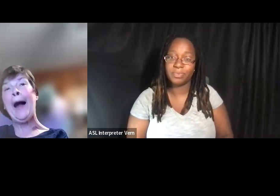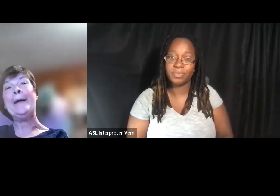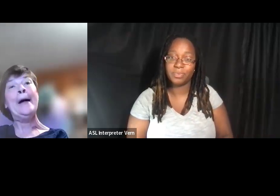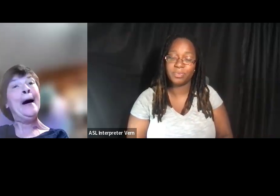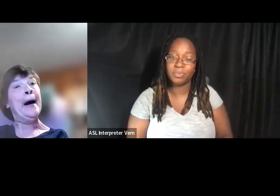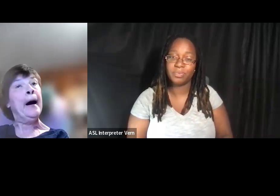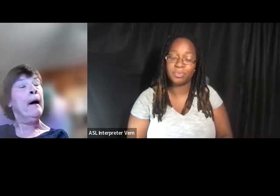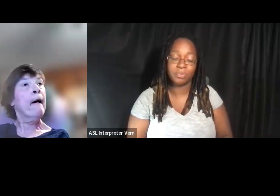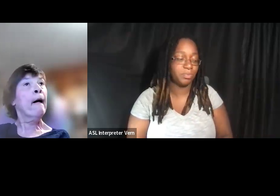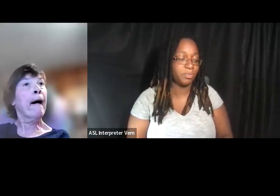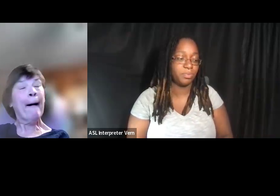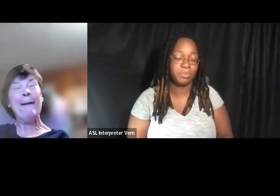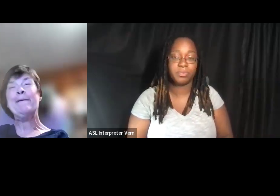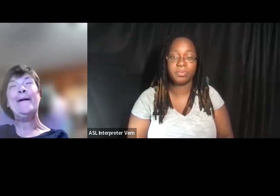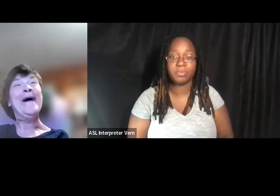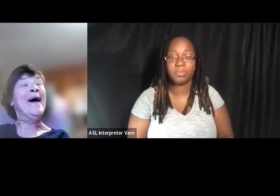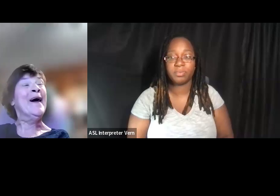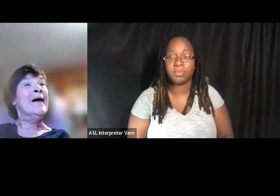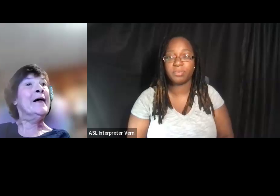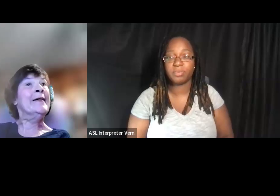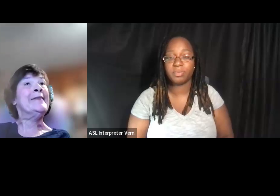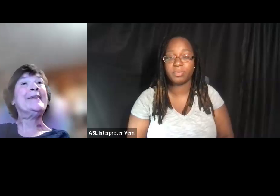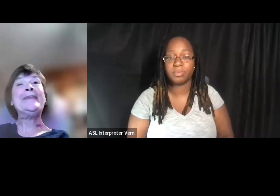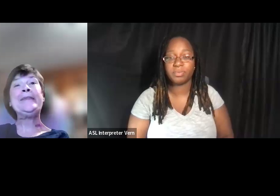we have over